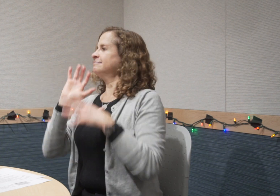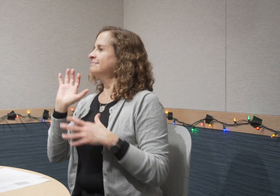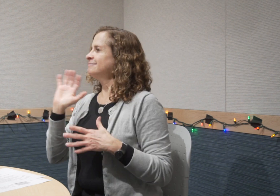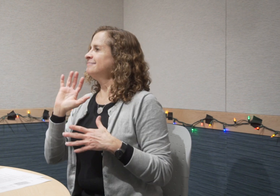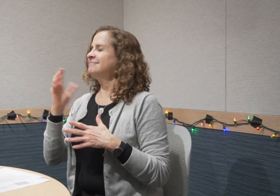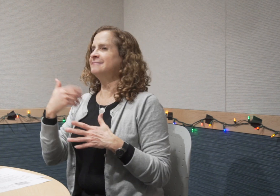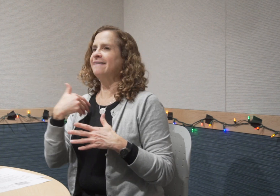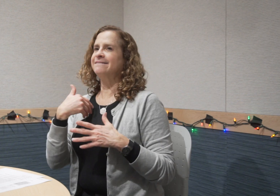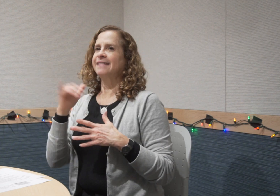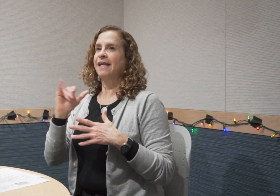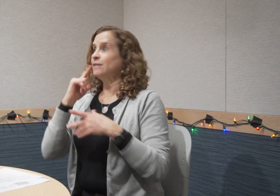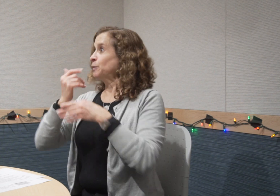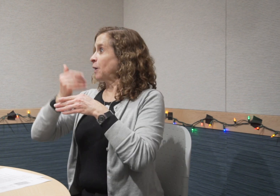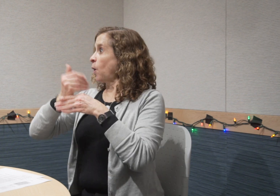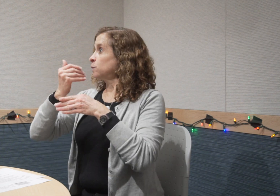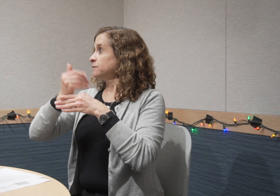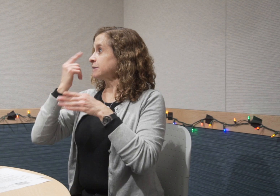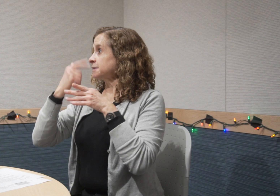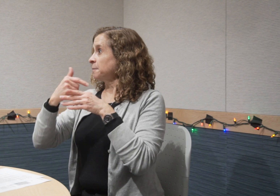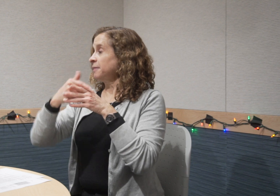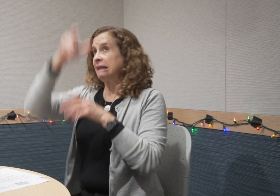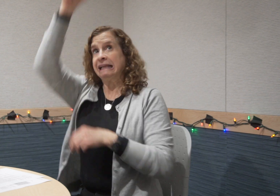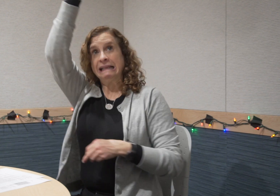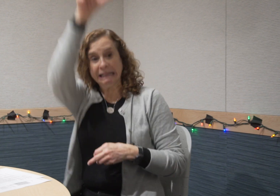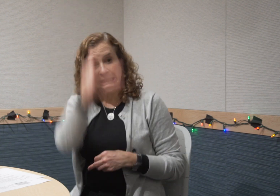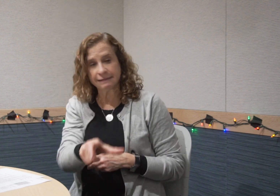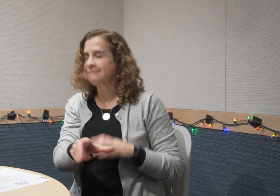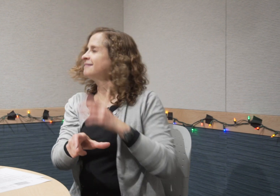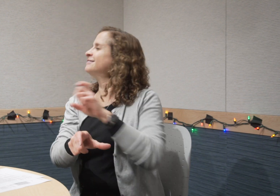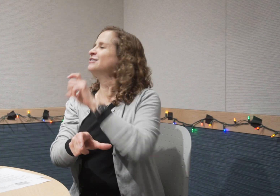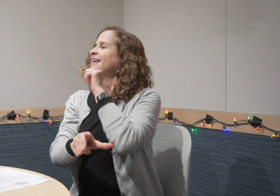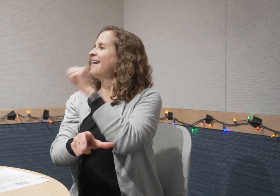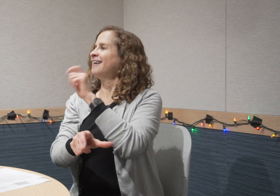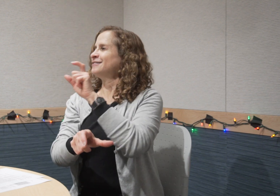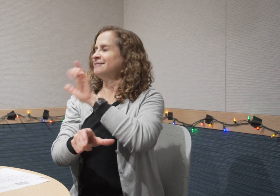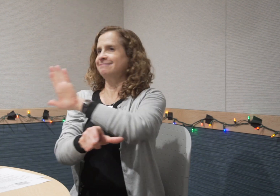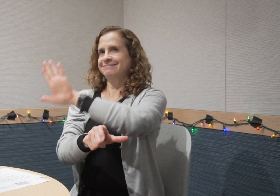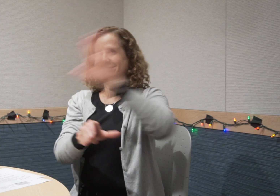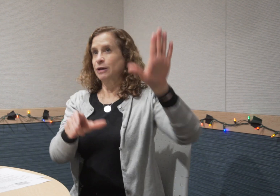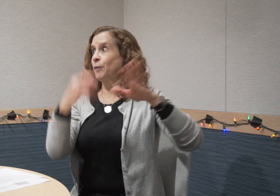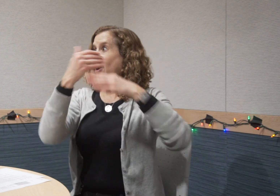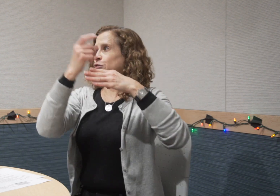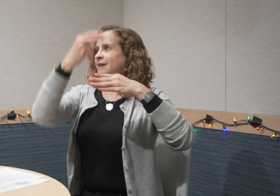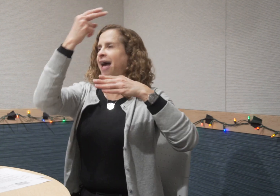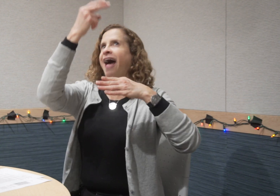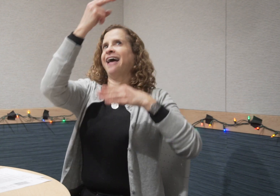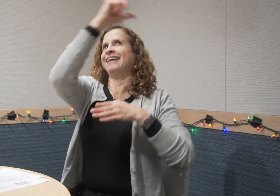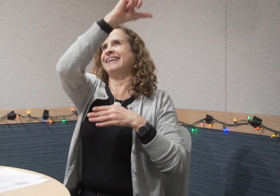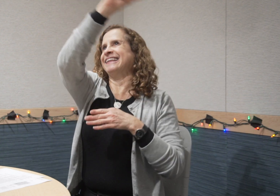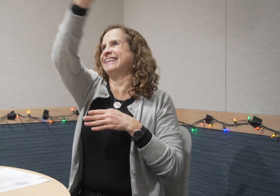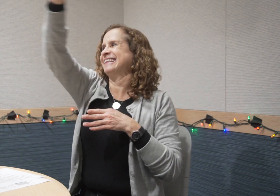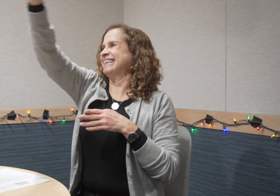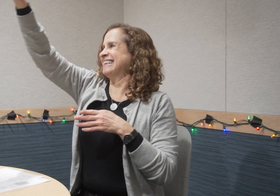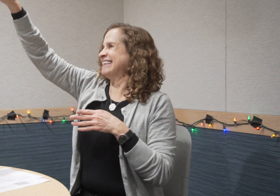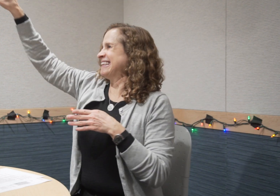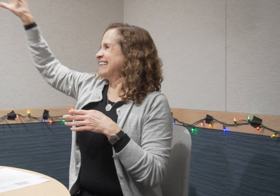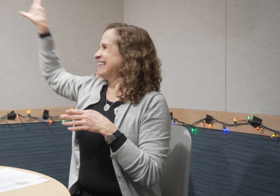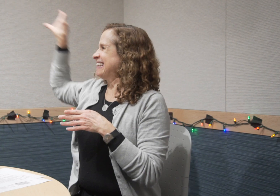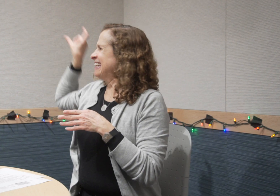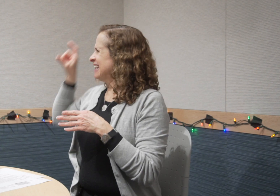too glaring. So, and maybe windows that you don't have, you have to have windows that are higher